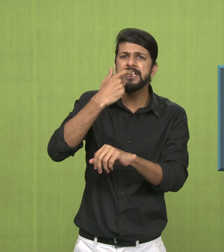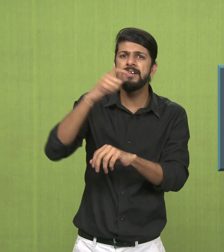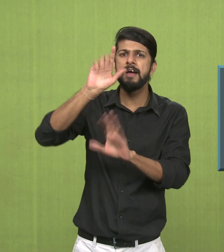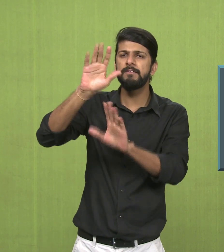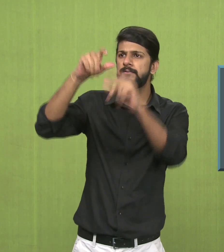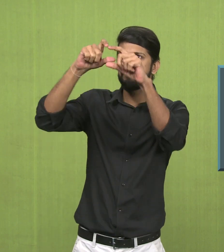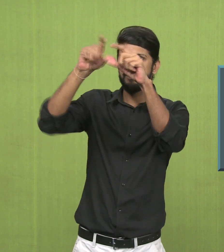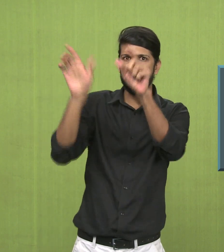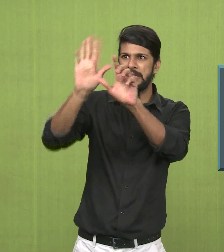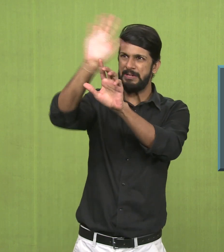wear.